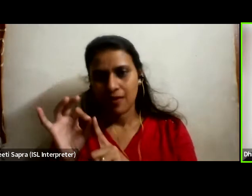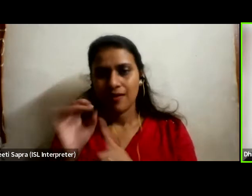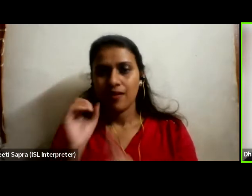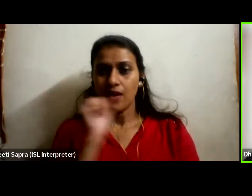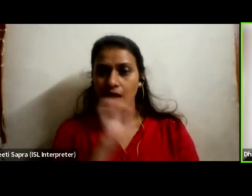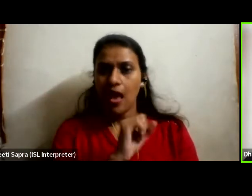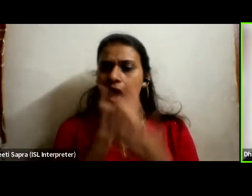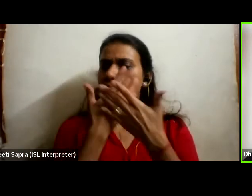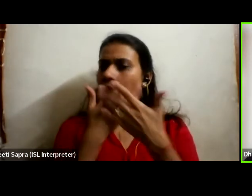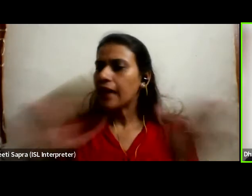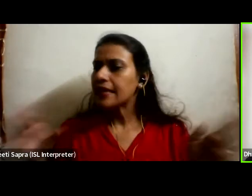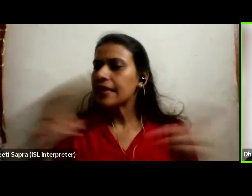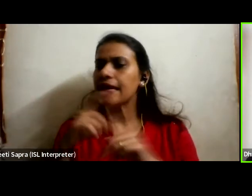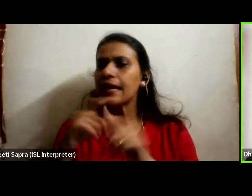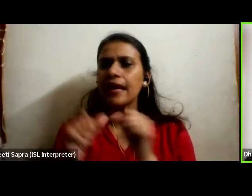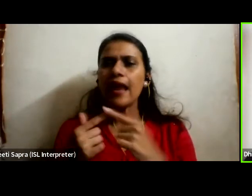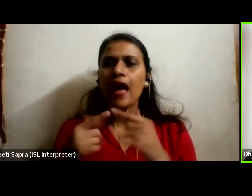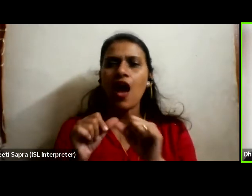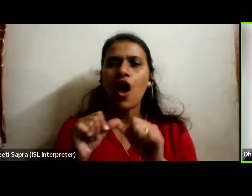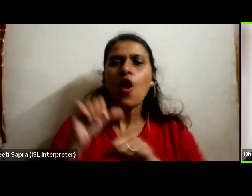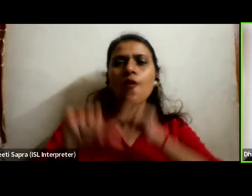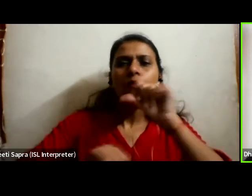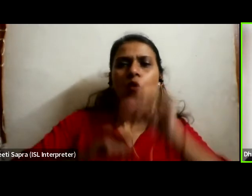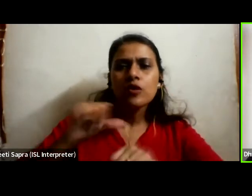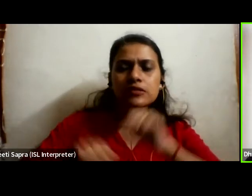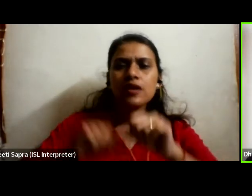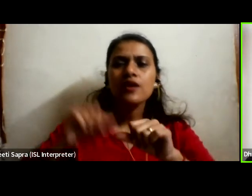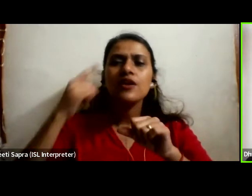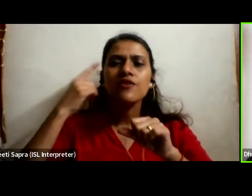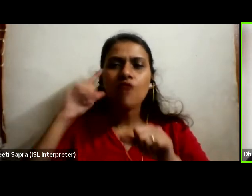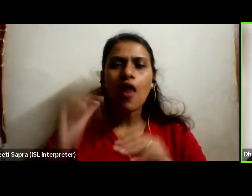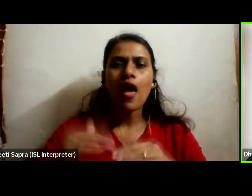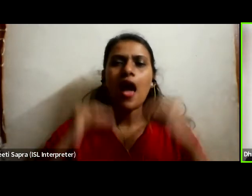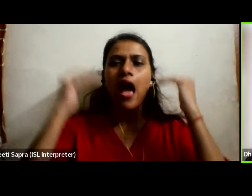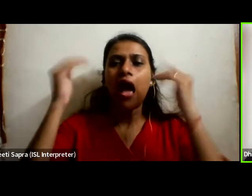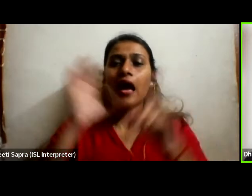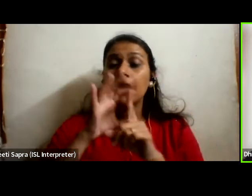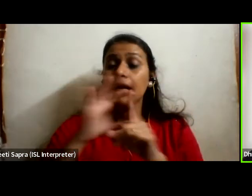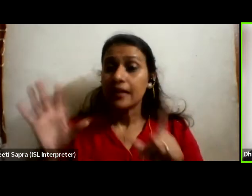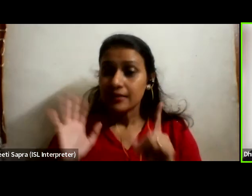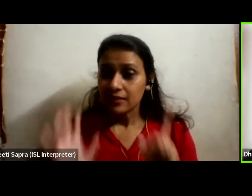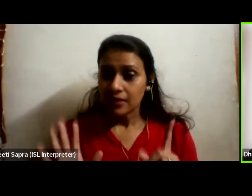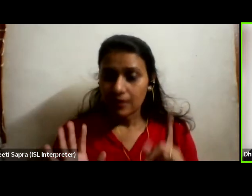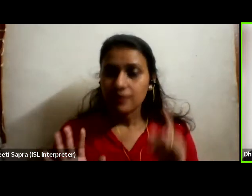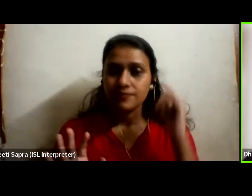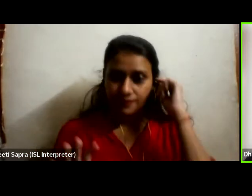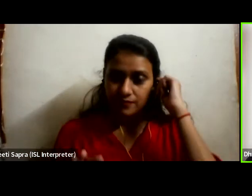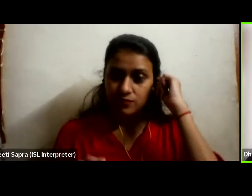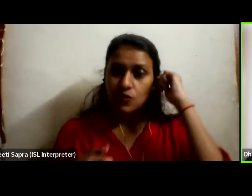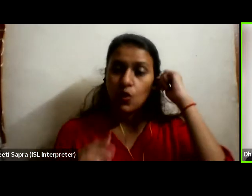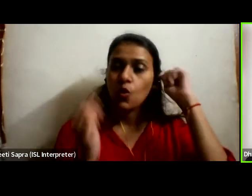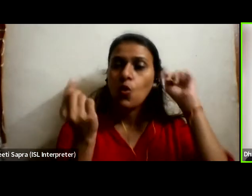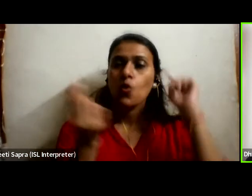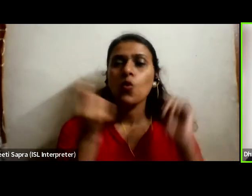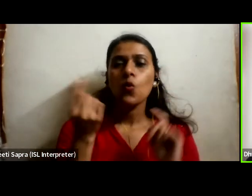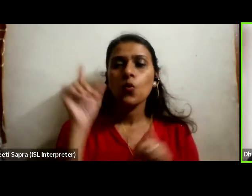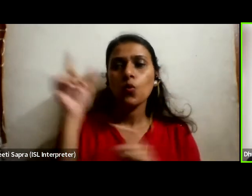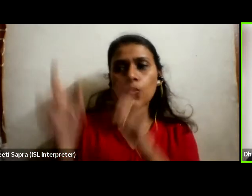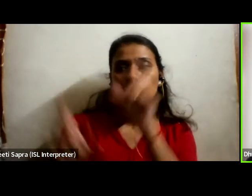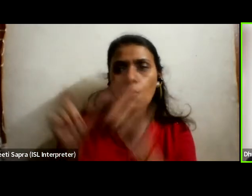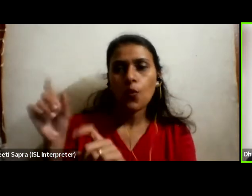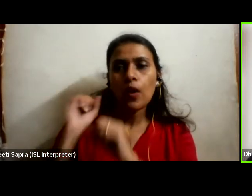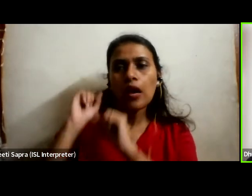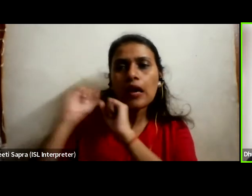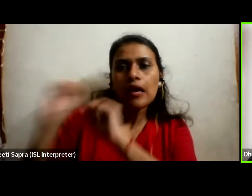any data processing which could possibly have high risk consequences to user rights must undergo